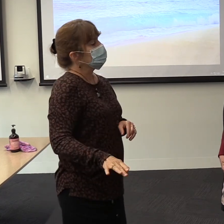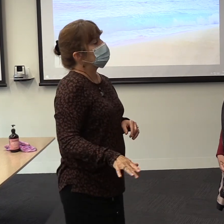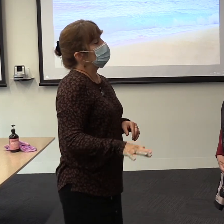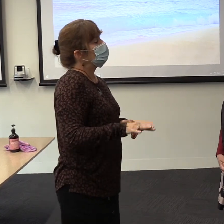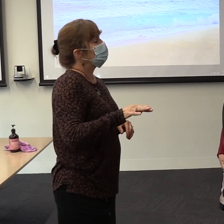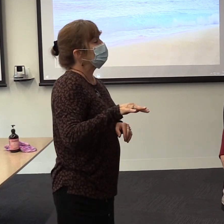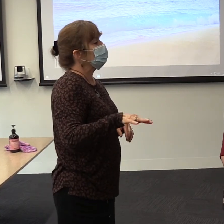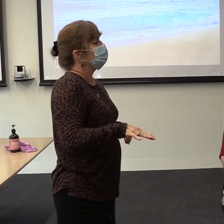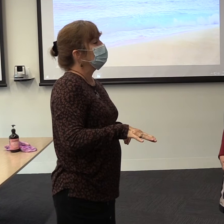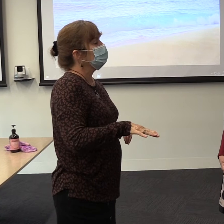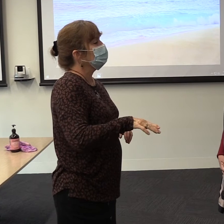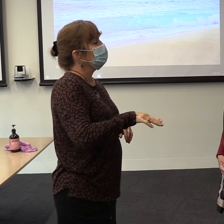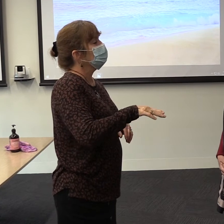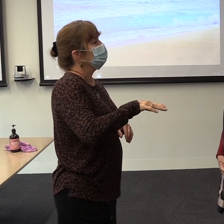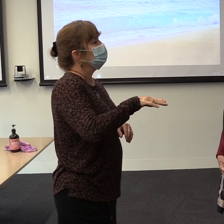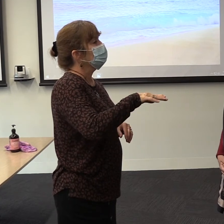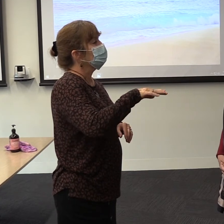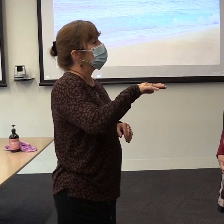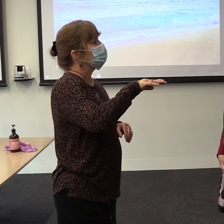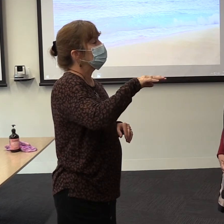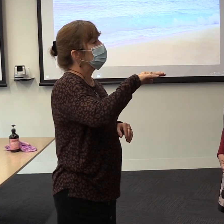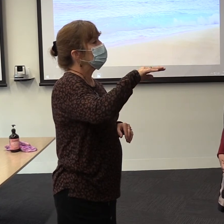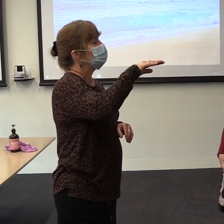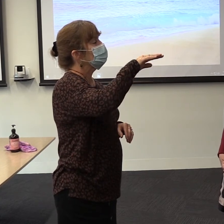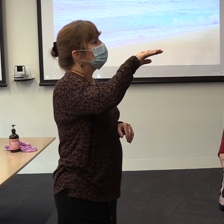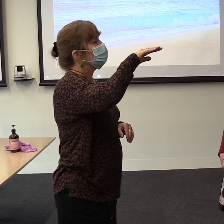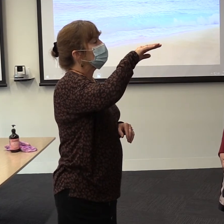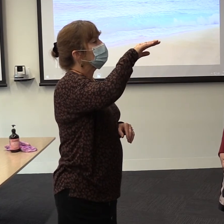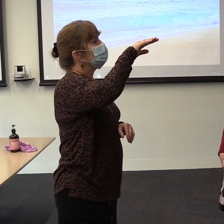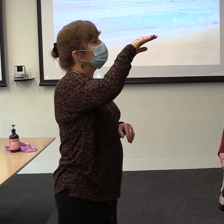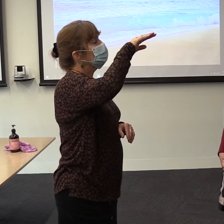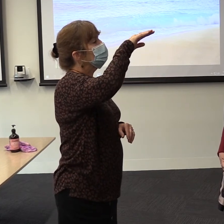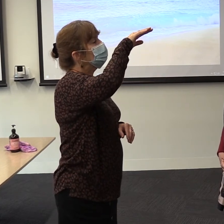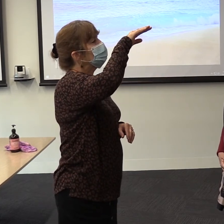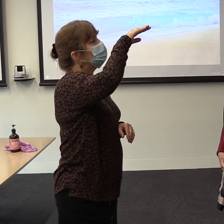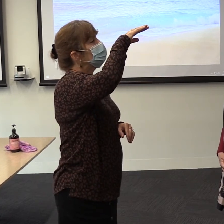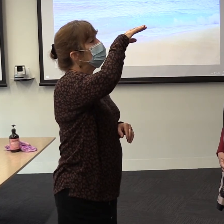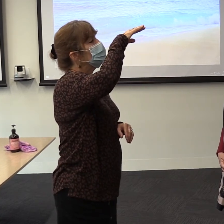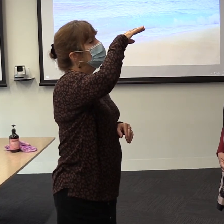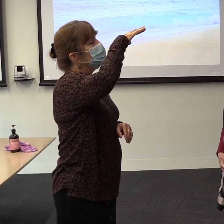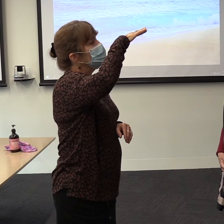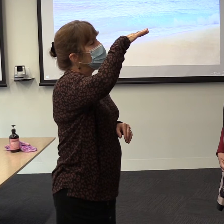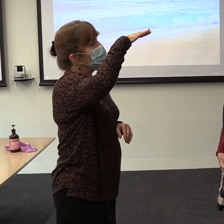So breathing in, 2, 3, 4,